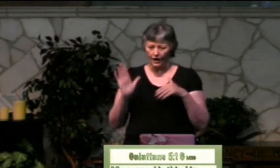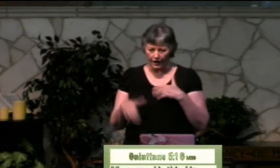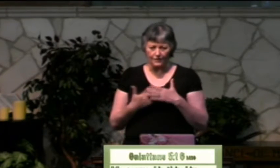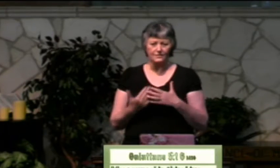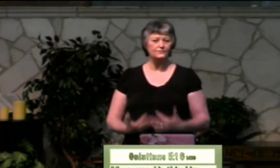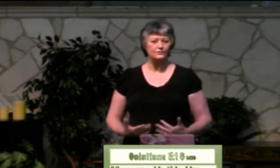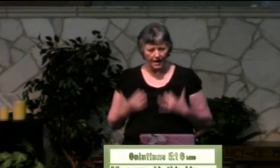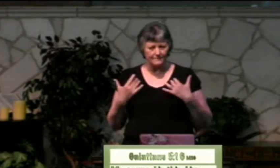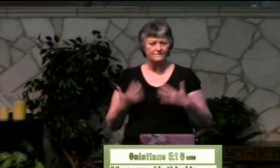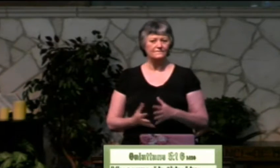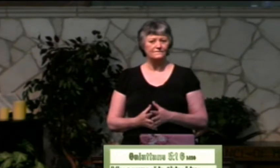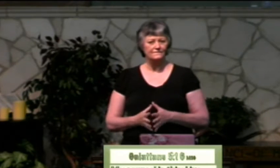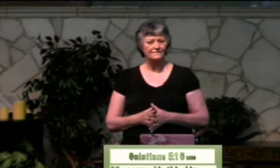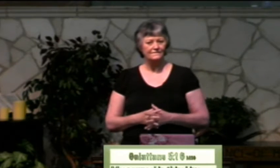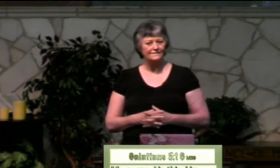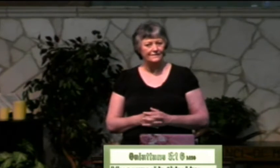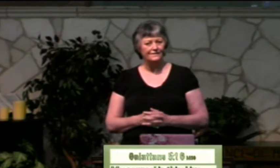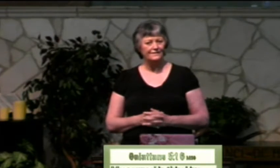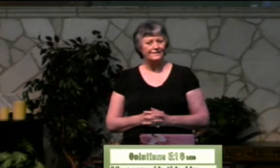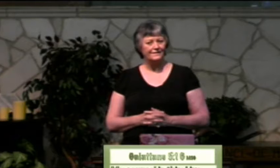all of your life.